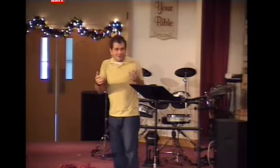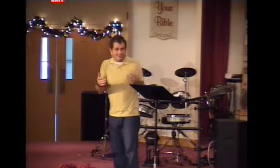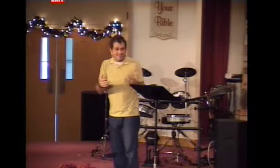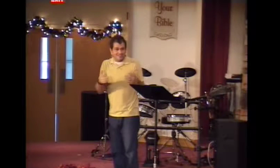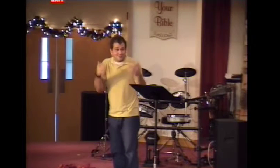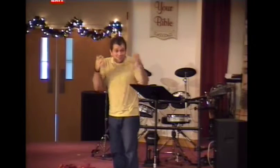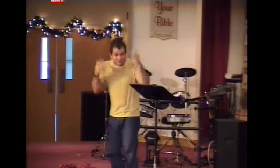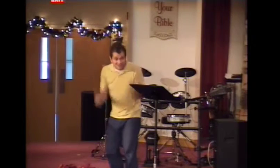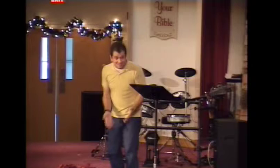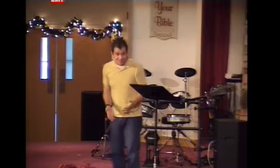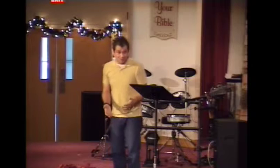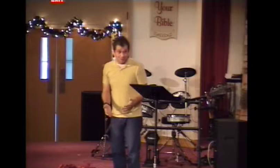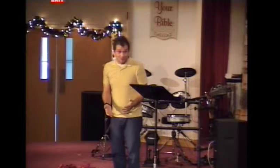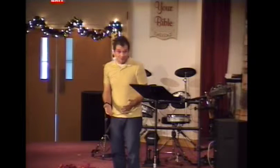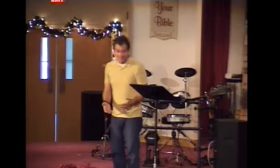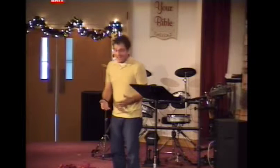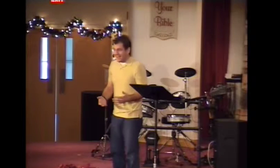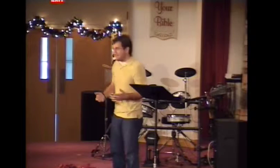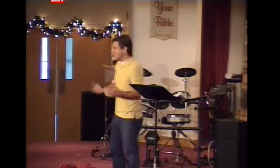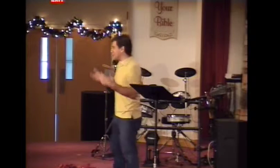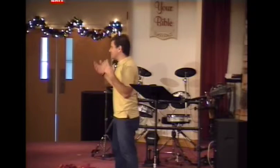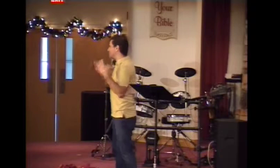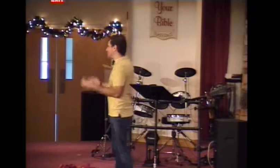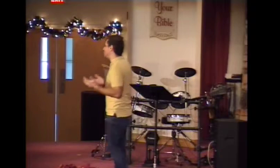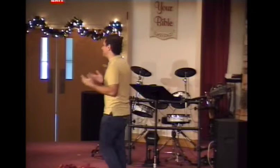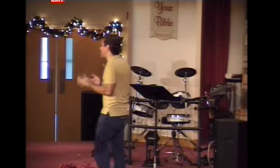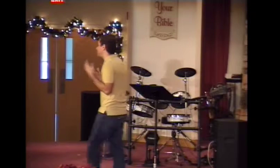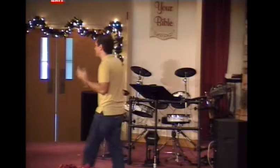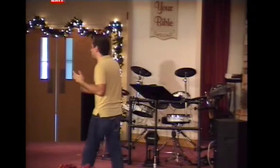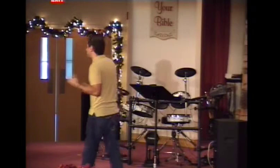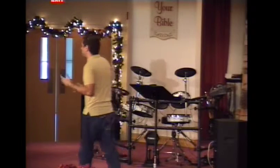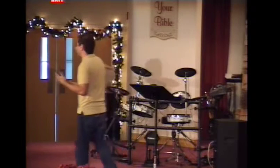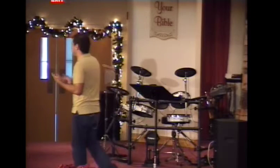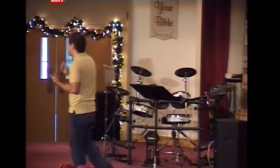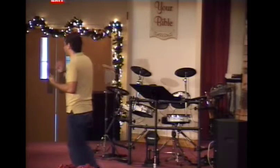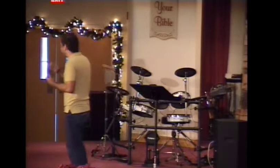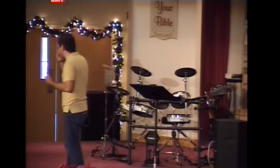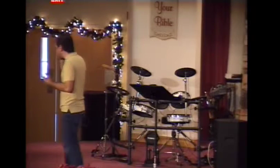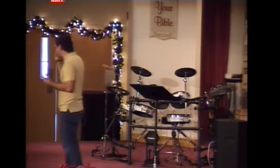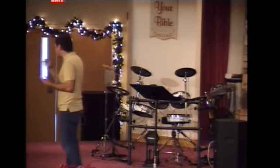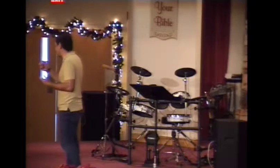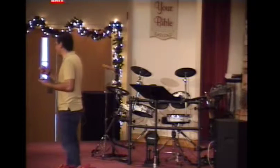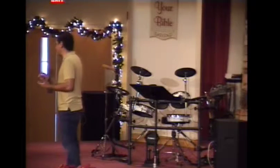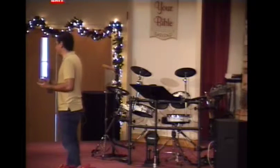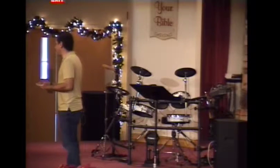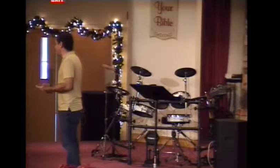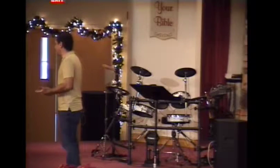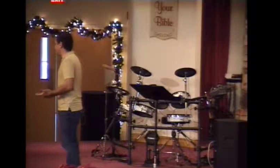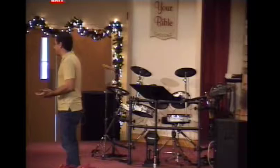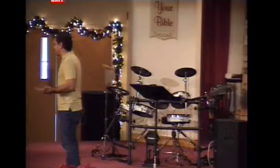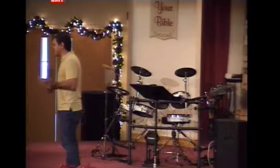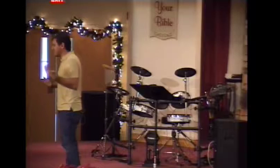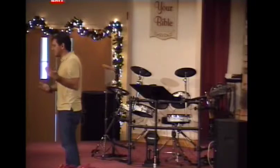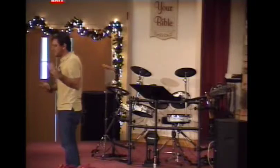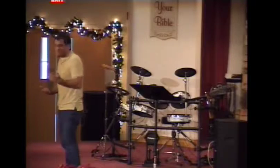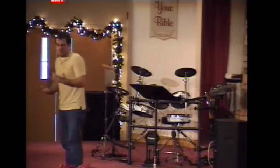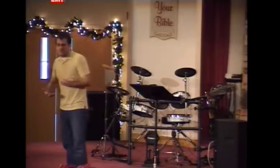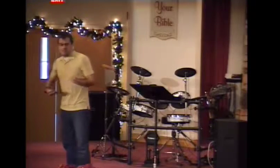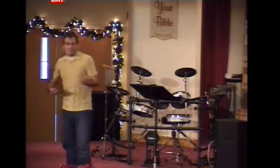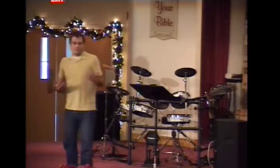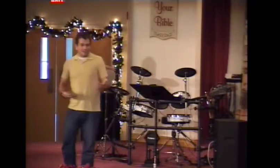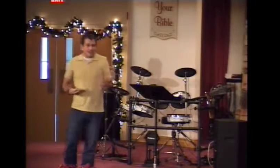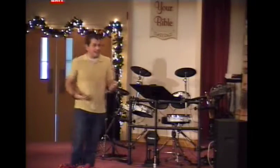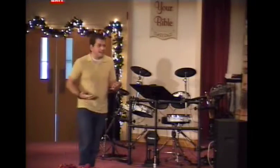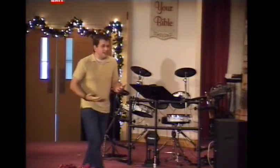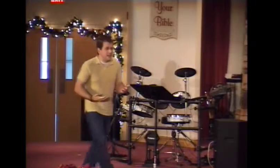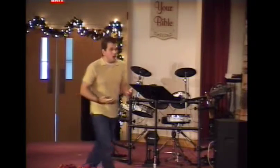baby crying. This is crazy cool. And his name is Lucian Everett Fisher, which means a light that is strong. And it's just, he's been